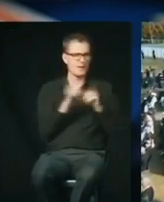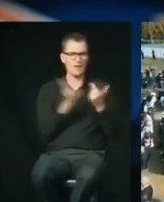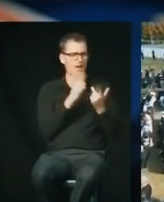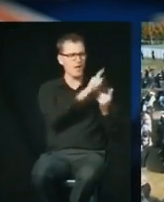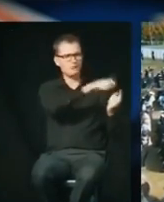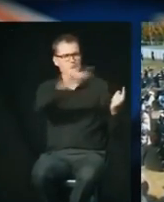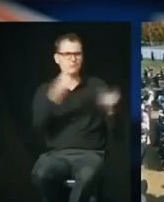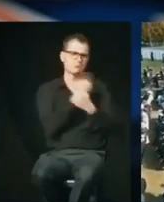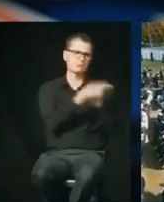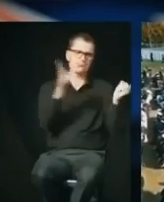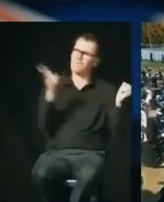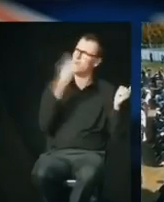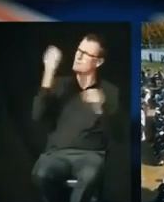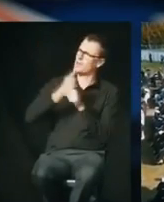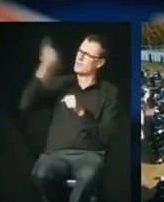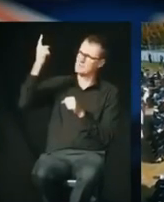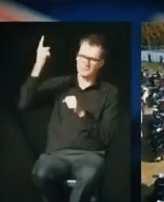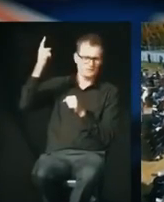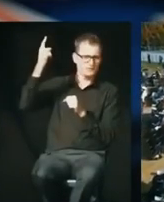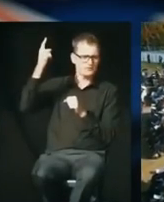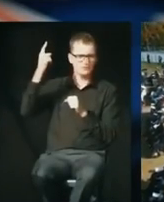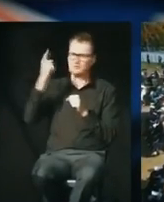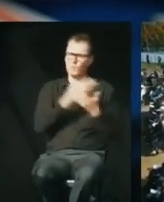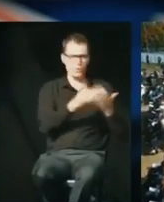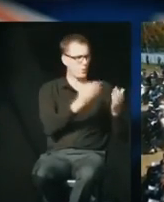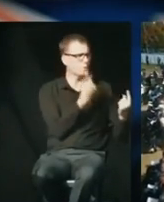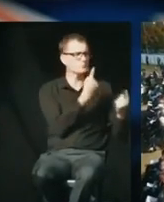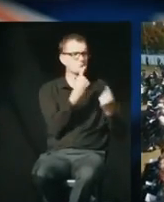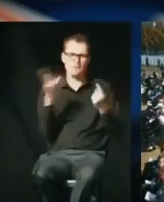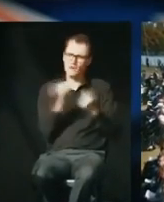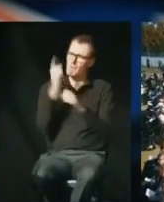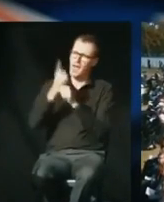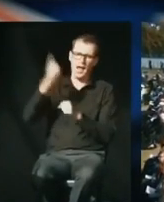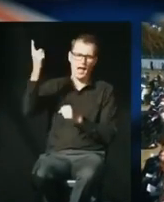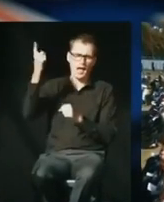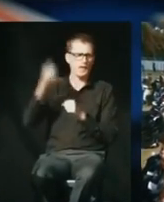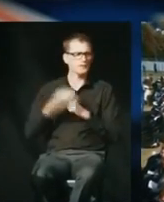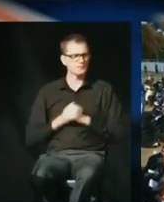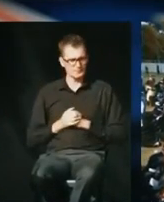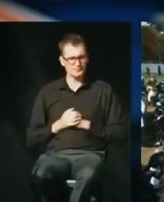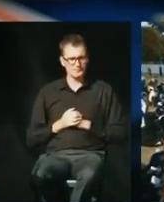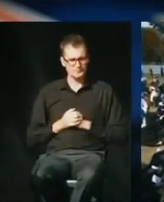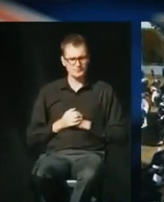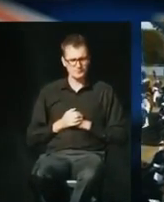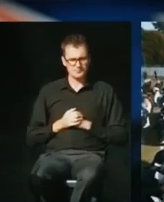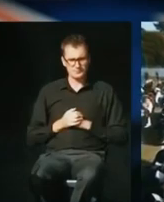of God, all other messengers of Allah, that he is